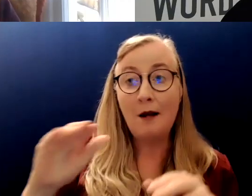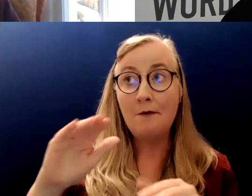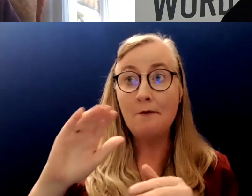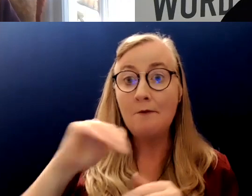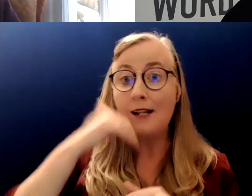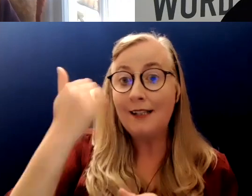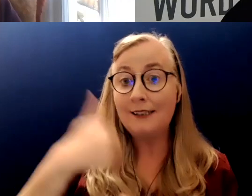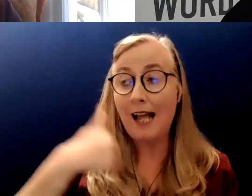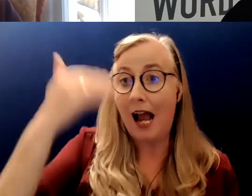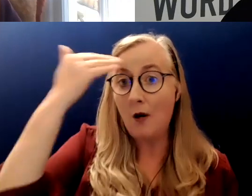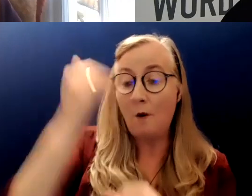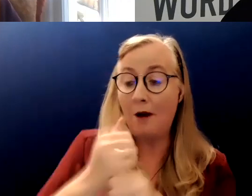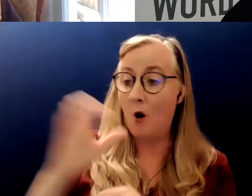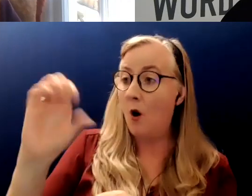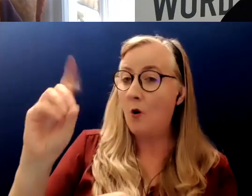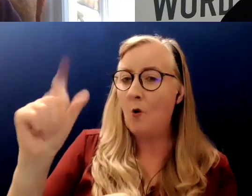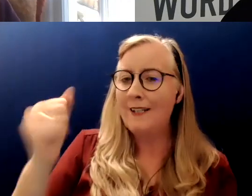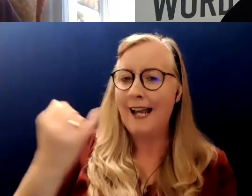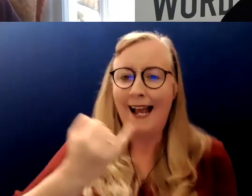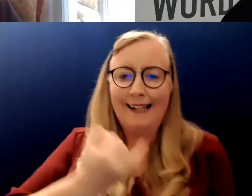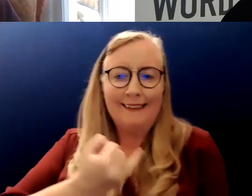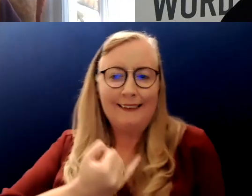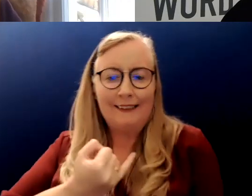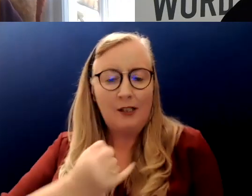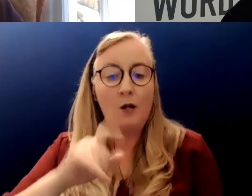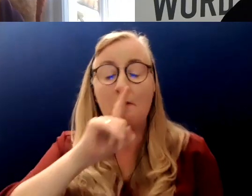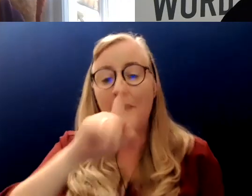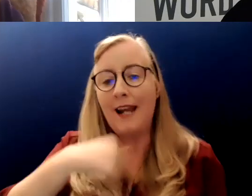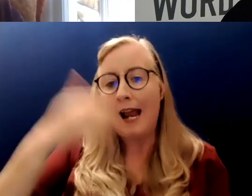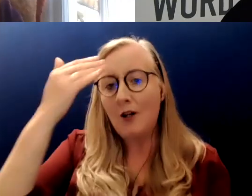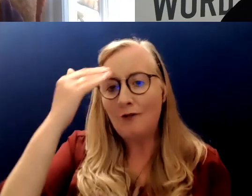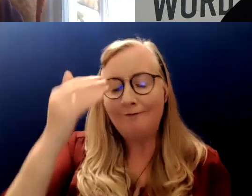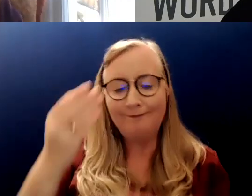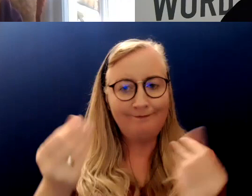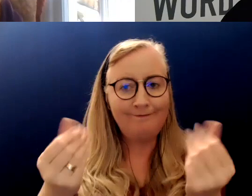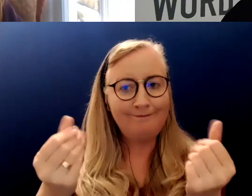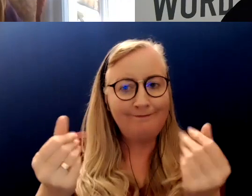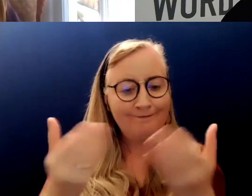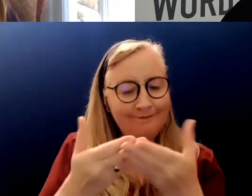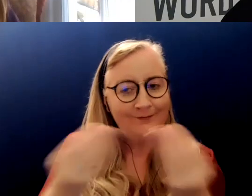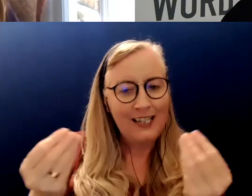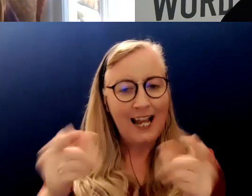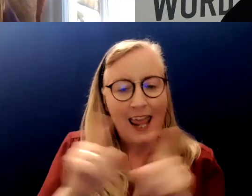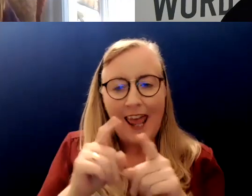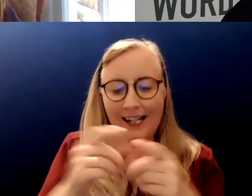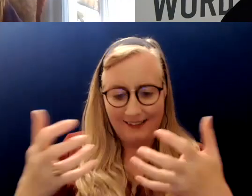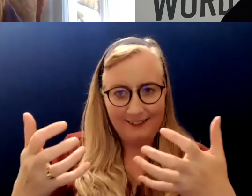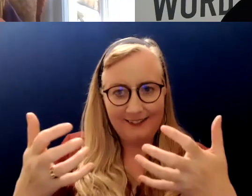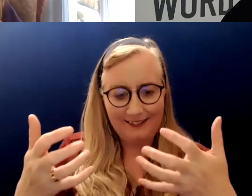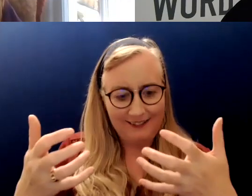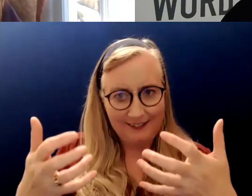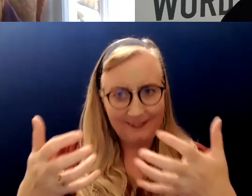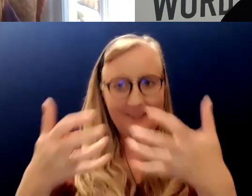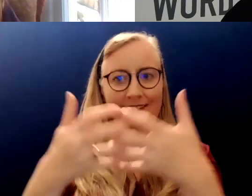a Coda identity, but I knew of what wasn't there, and the puzzle piece fit